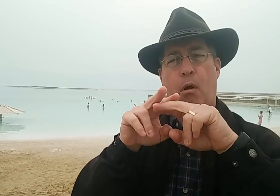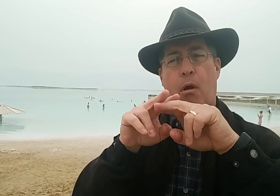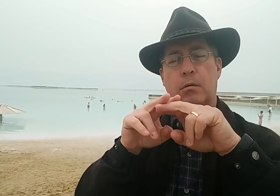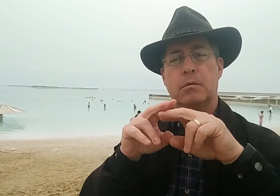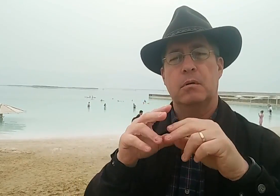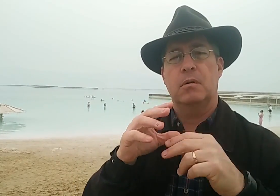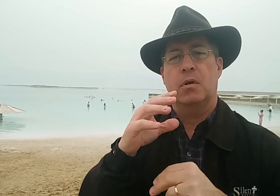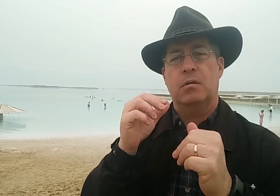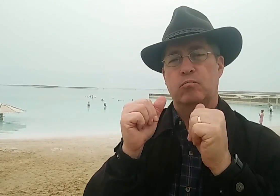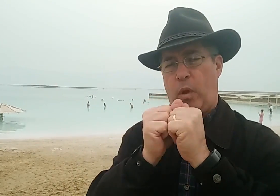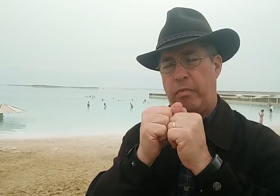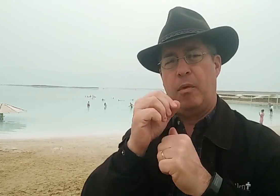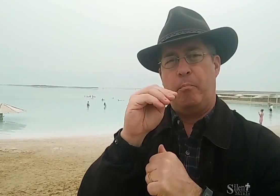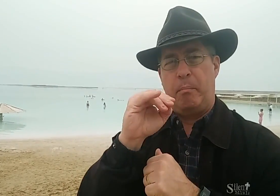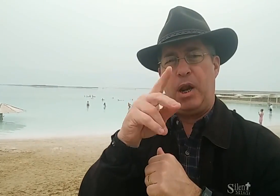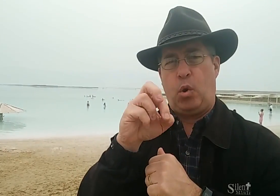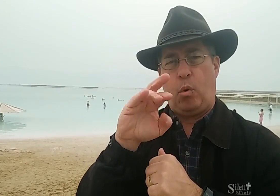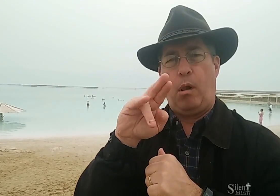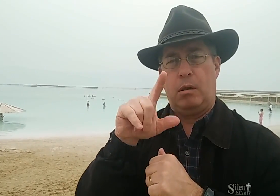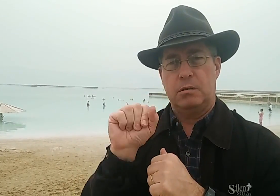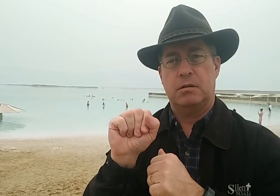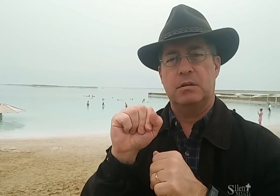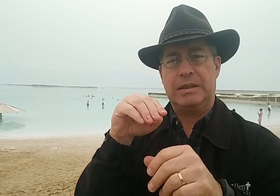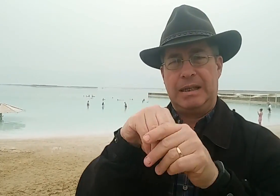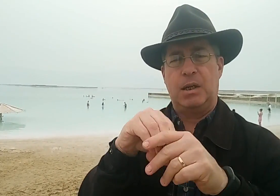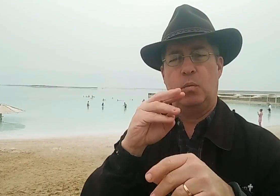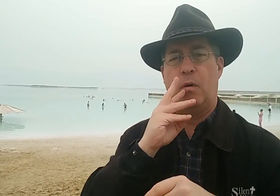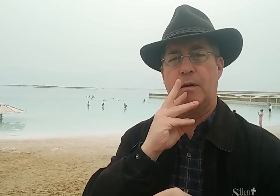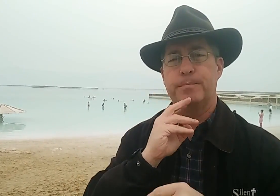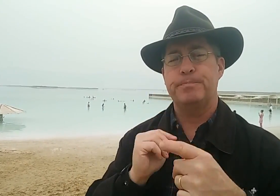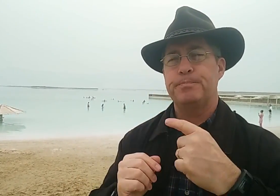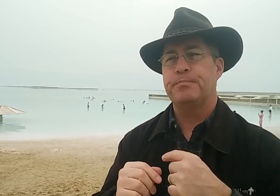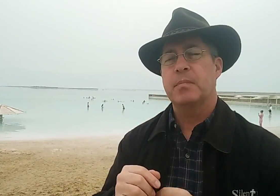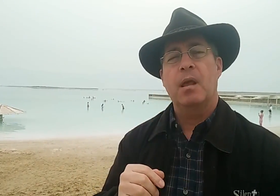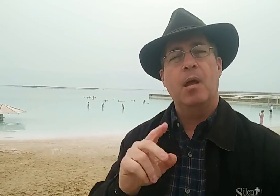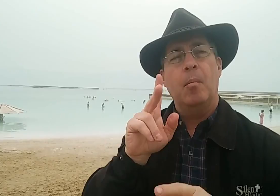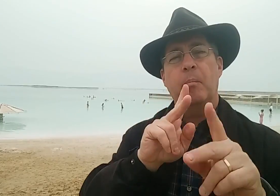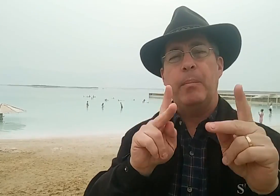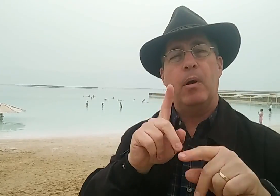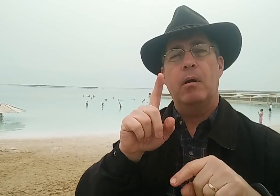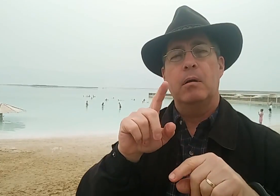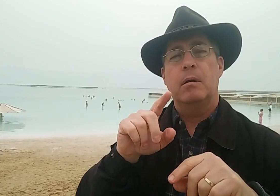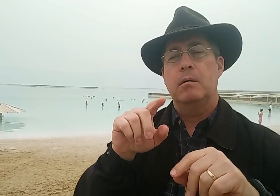Very strong, salty water. A lot of minerals in this water that cause that.